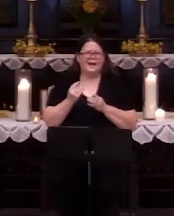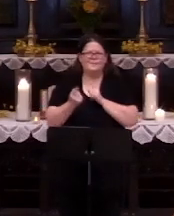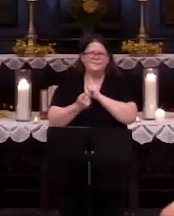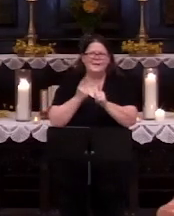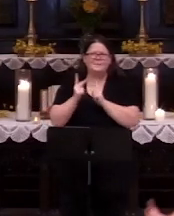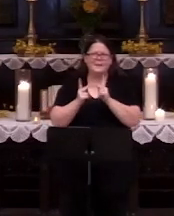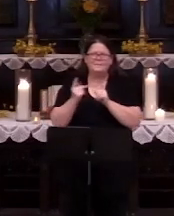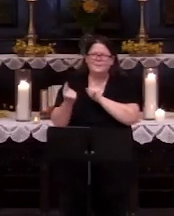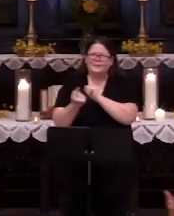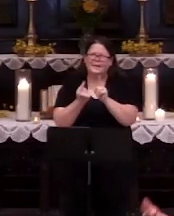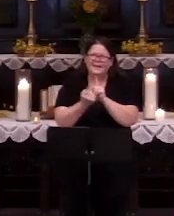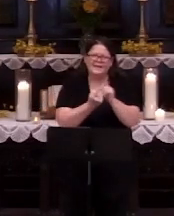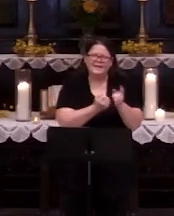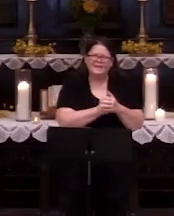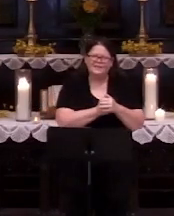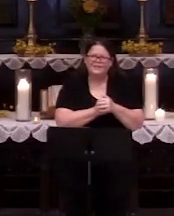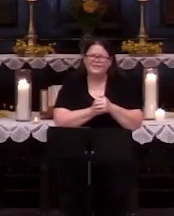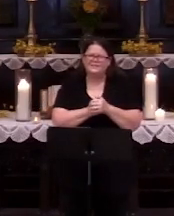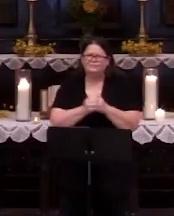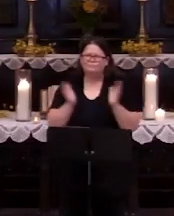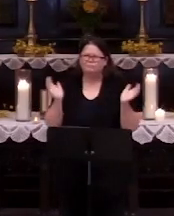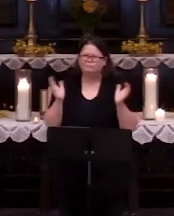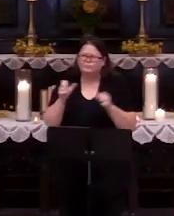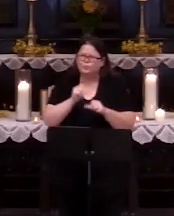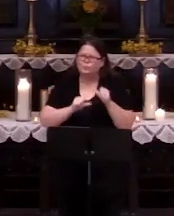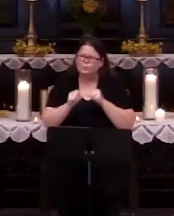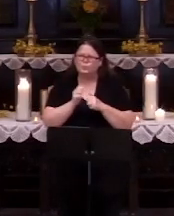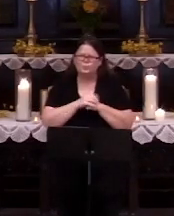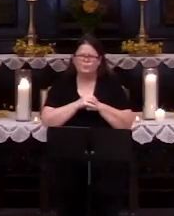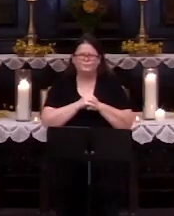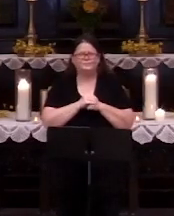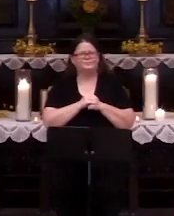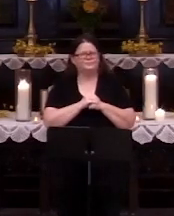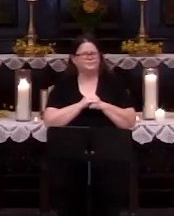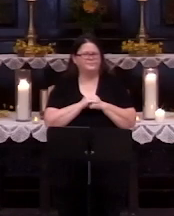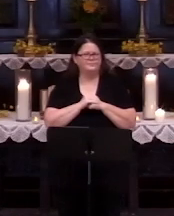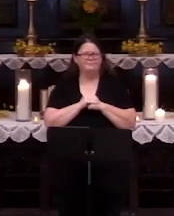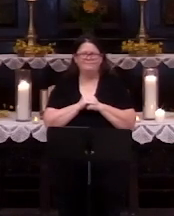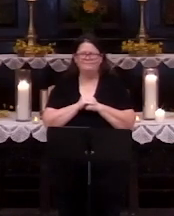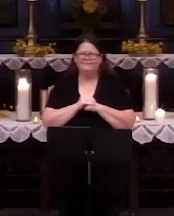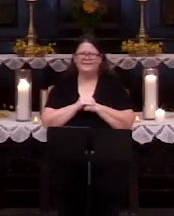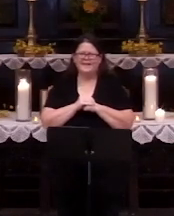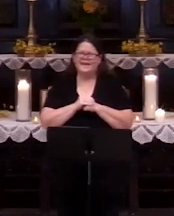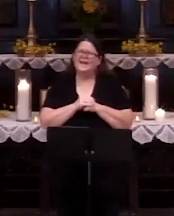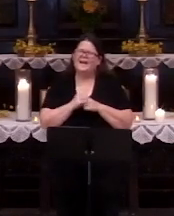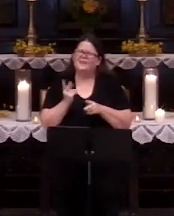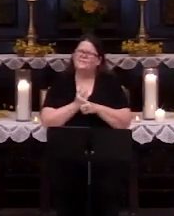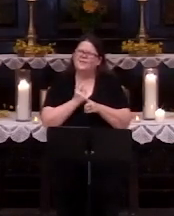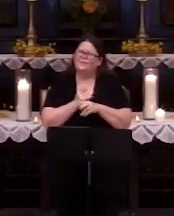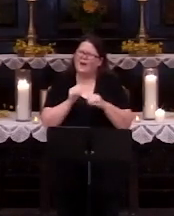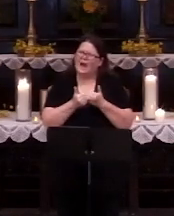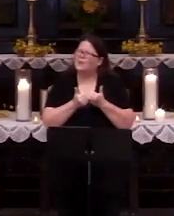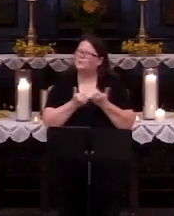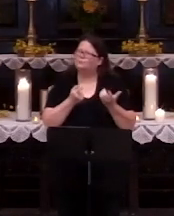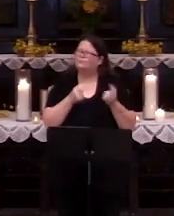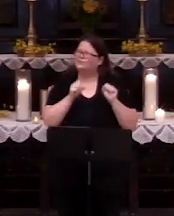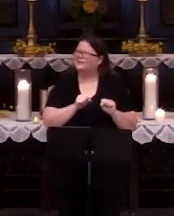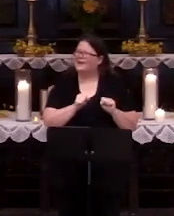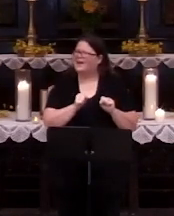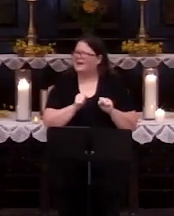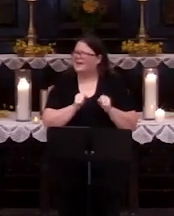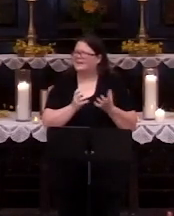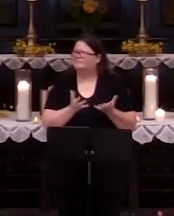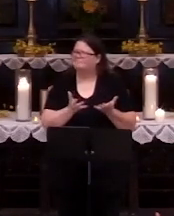Congregational Church, and really just working on ways that she can and has best been able to